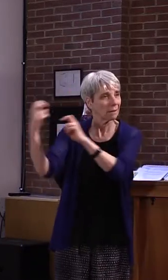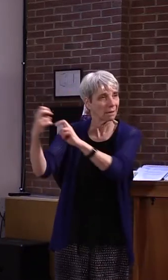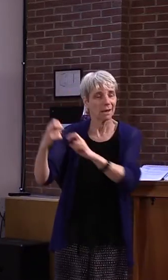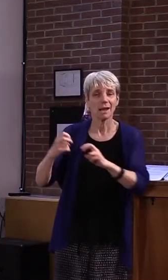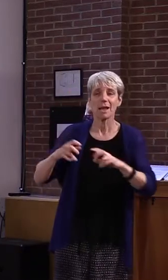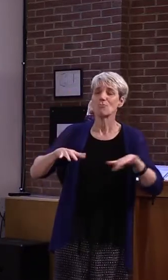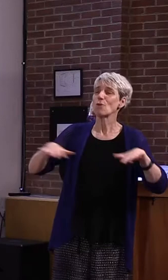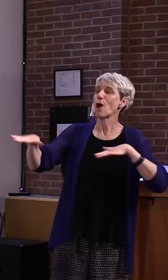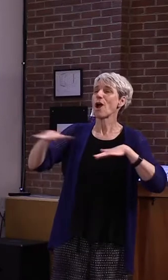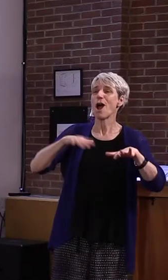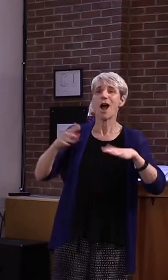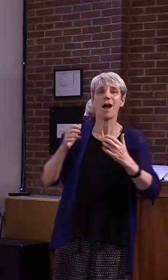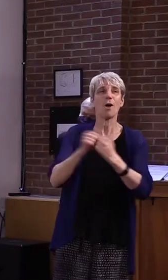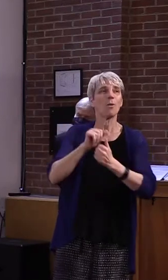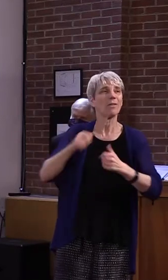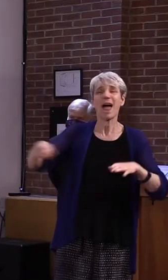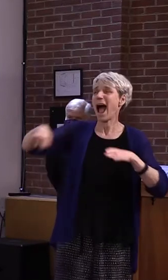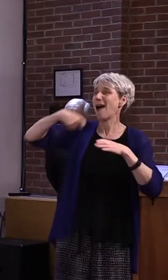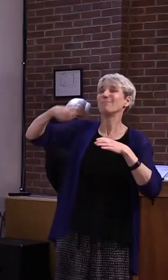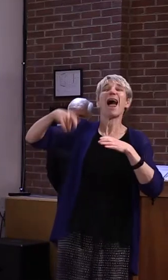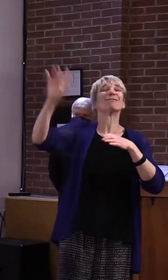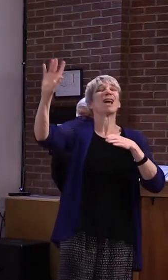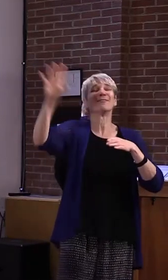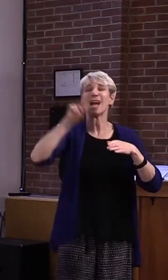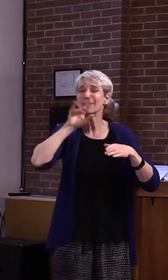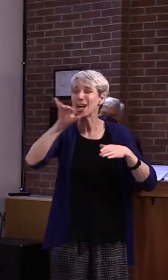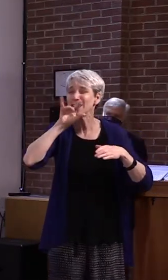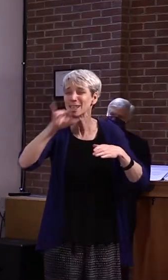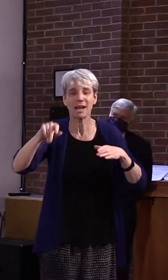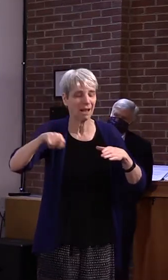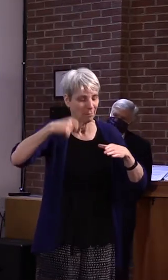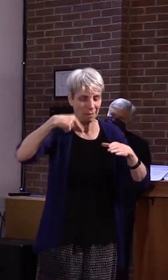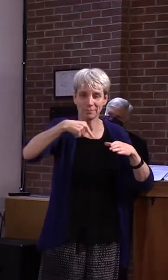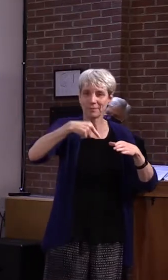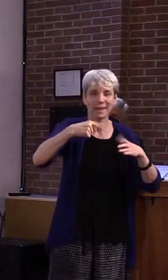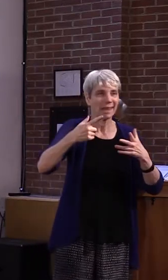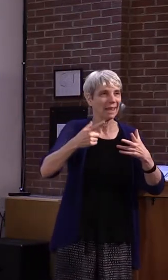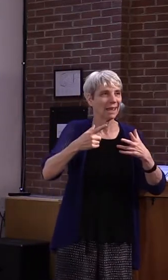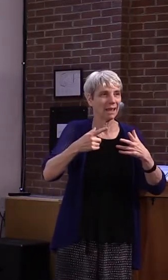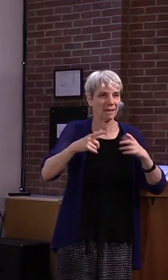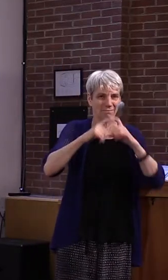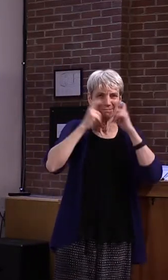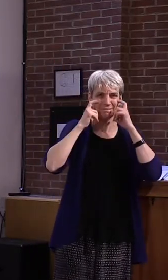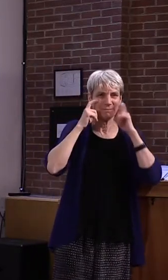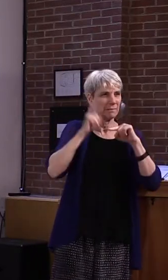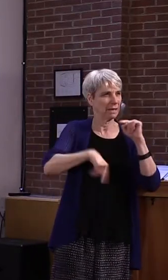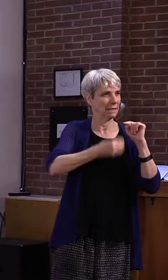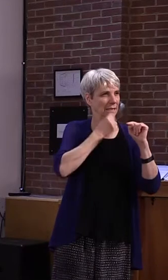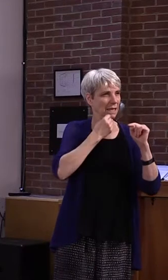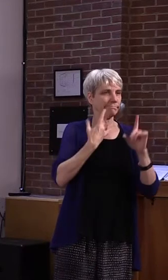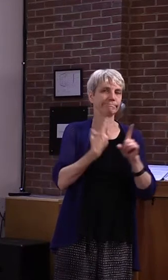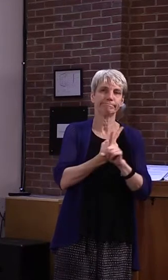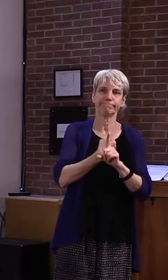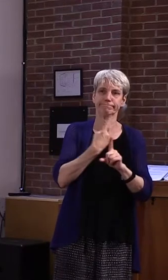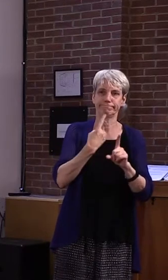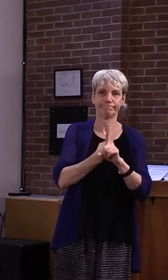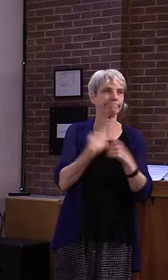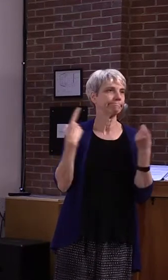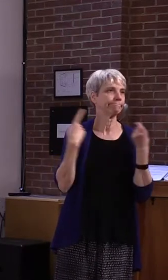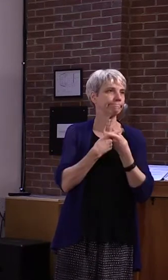walking around, I'm sure, with food and not interested in trying to eat with a mask on.